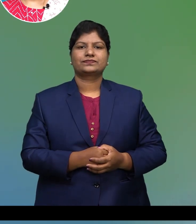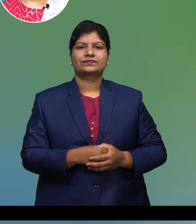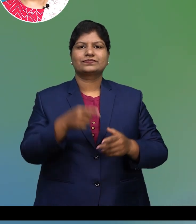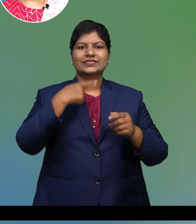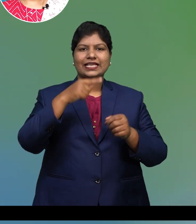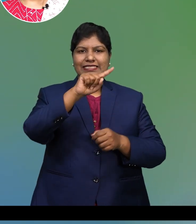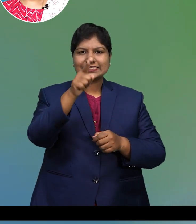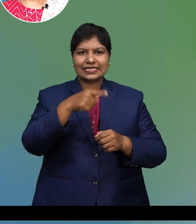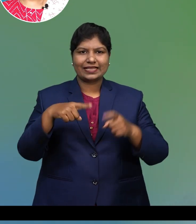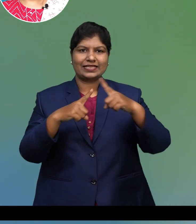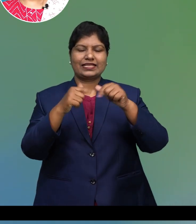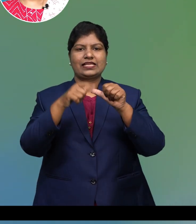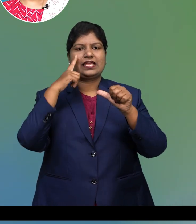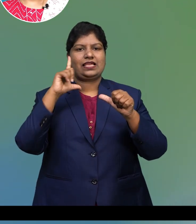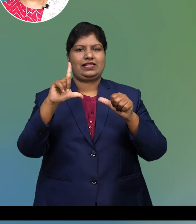and a tail.